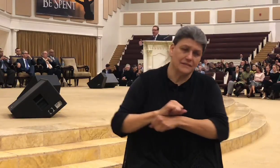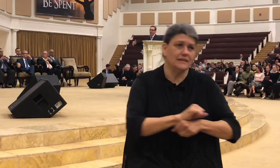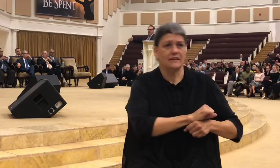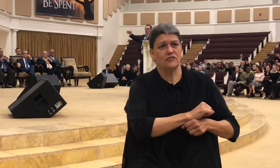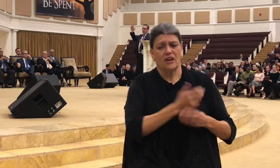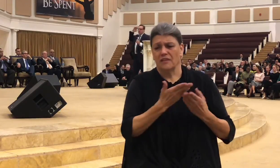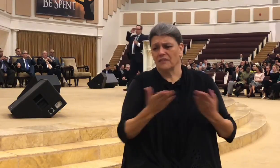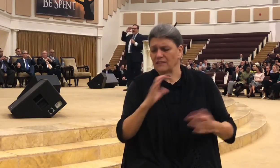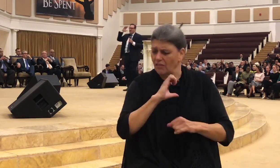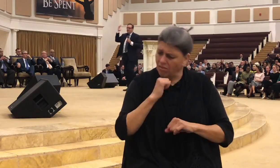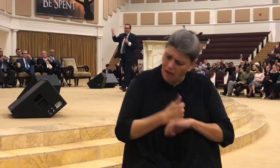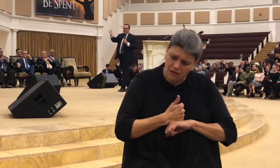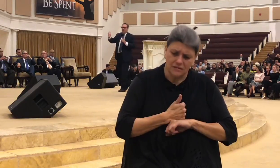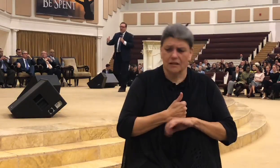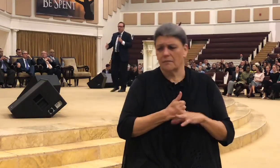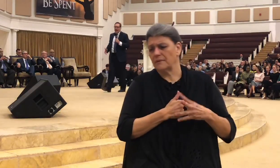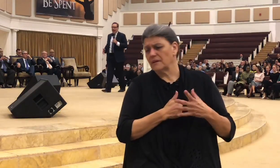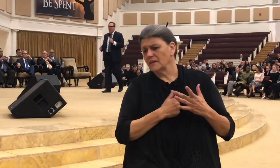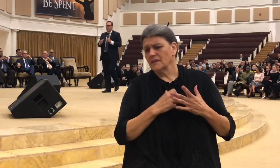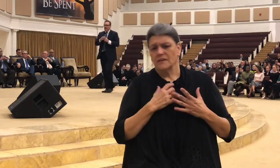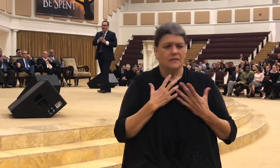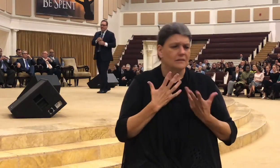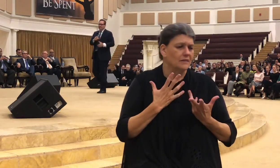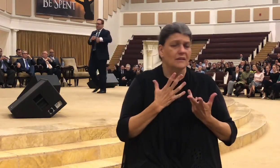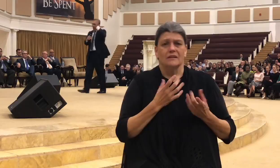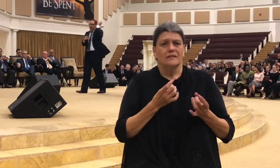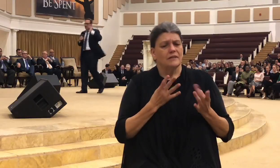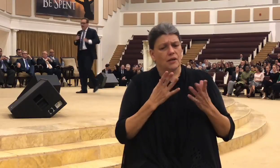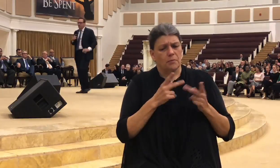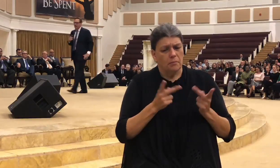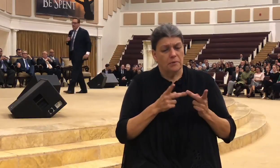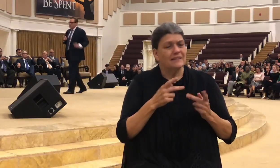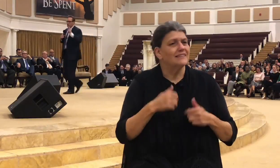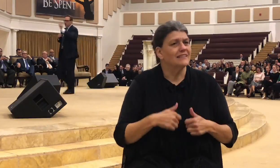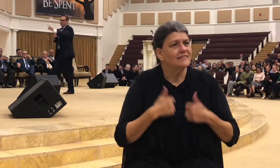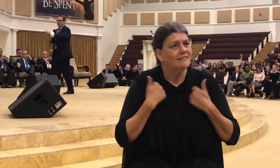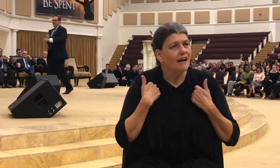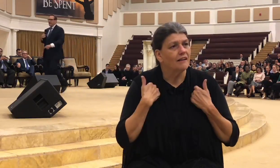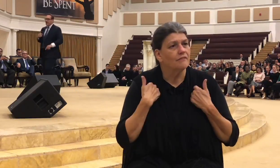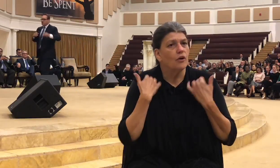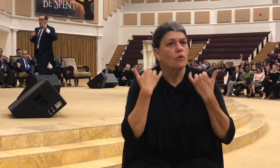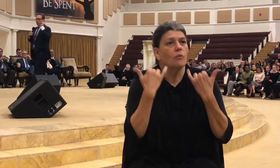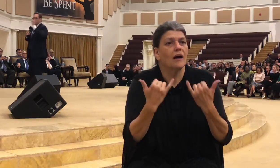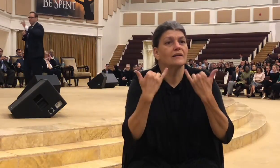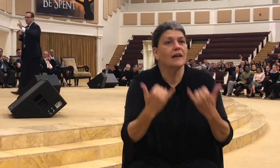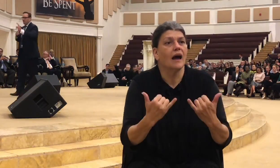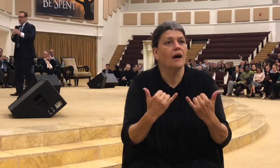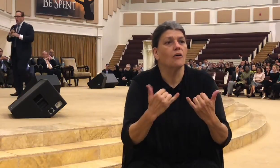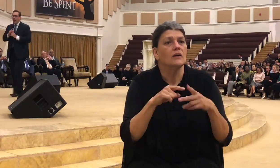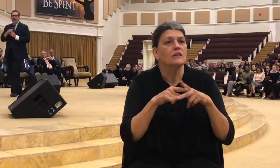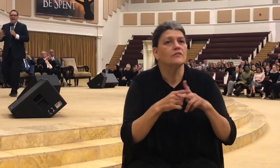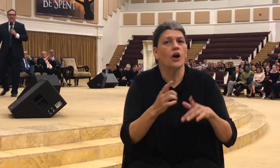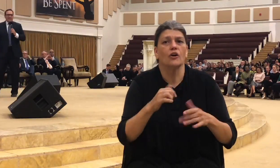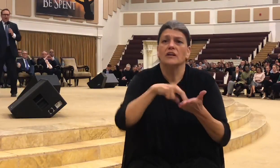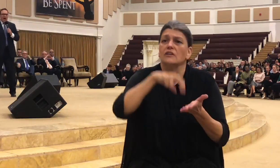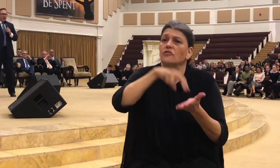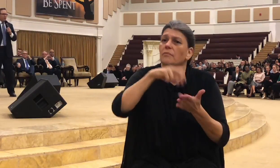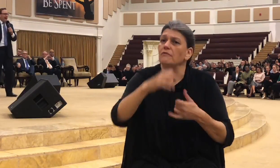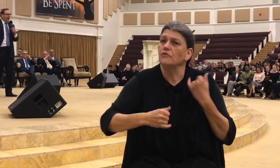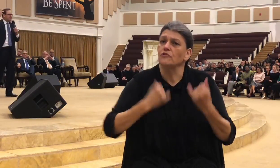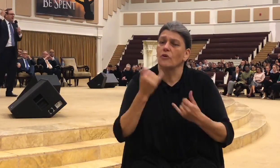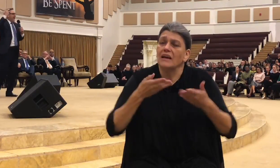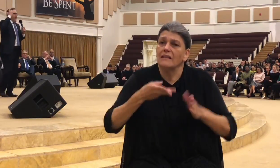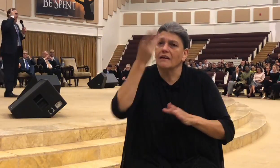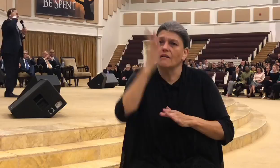are locked up. You're in the driest place of your life. He said, brighten up, start singing, start jumping for joy, let